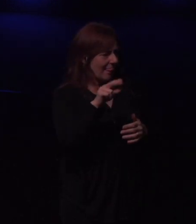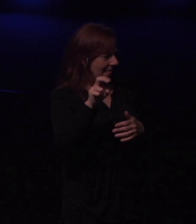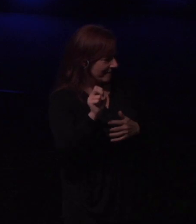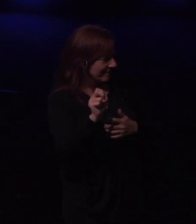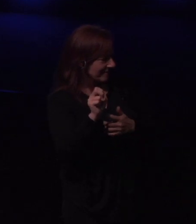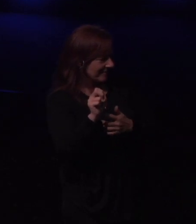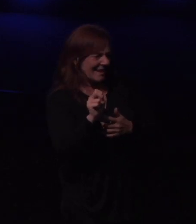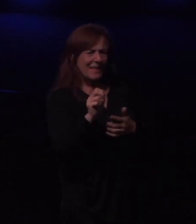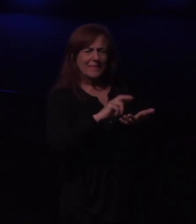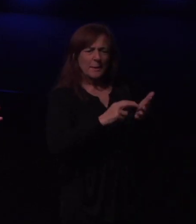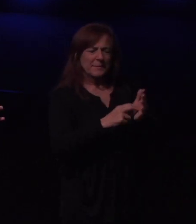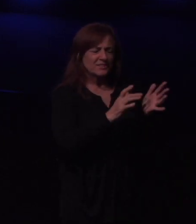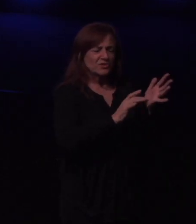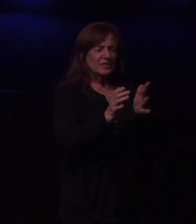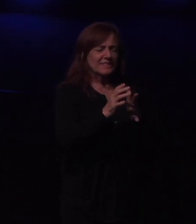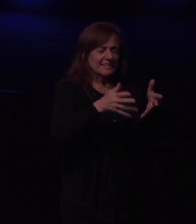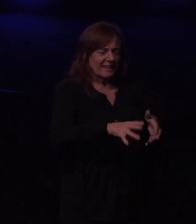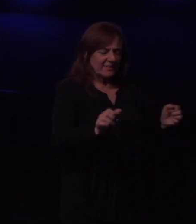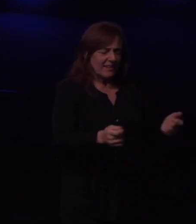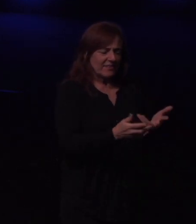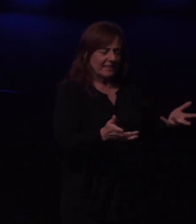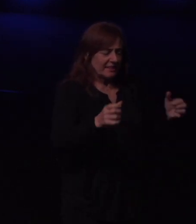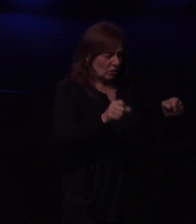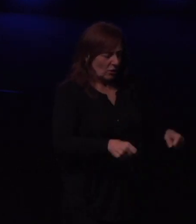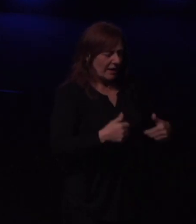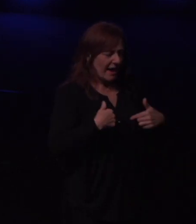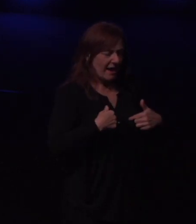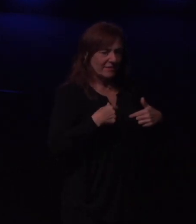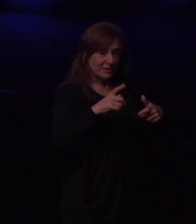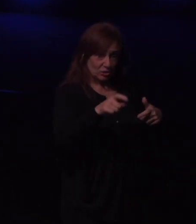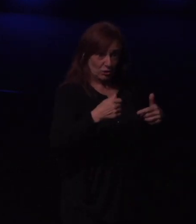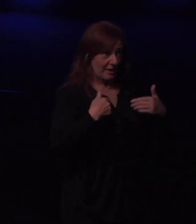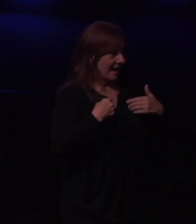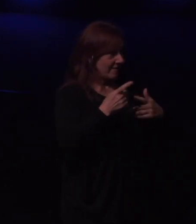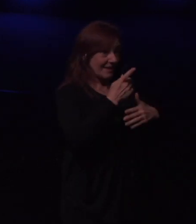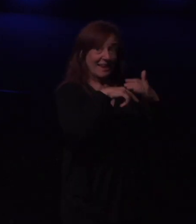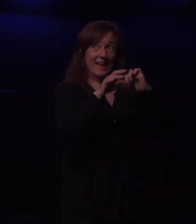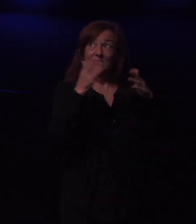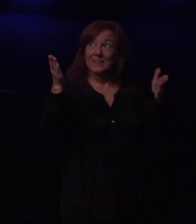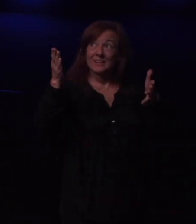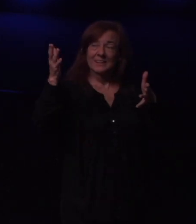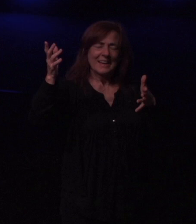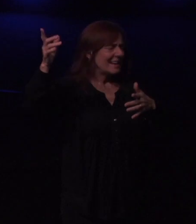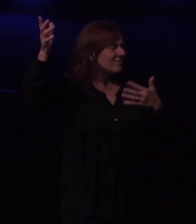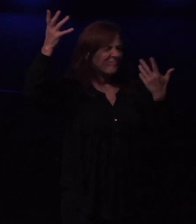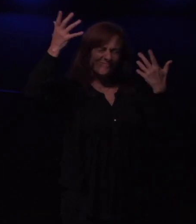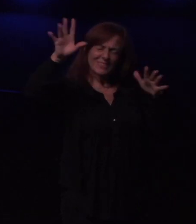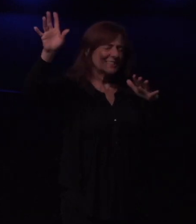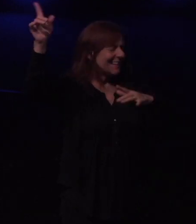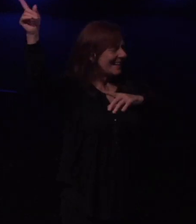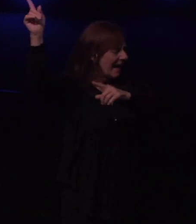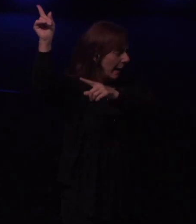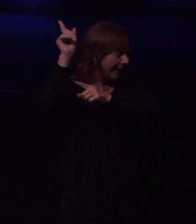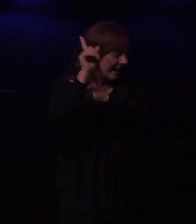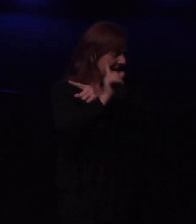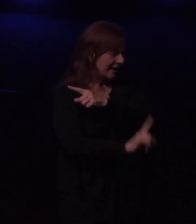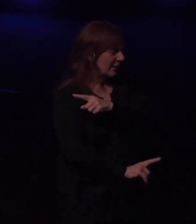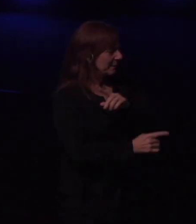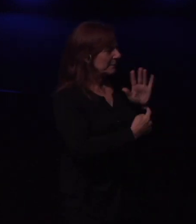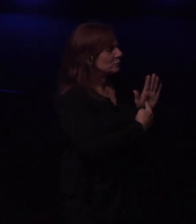Jesus left everything that he could have and should have had in heaven to come down here to show